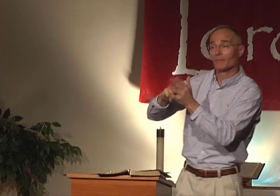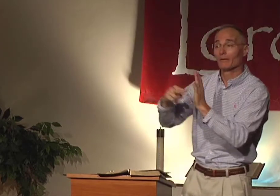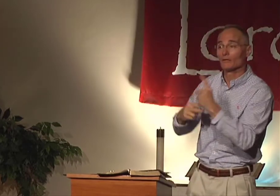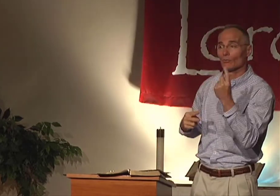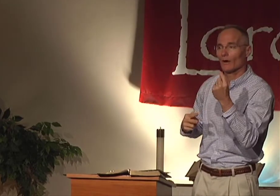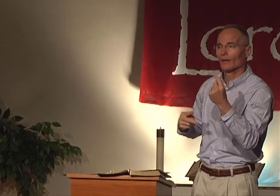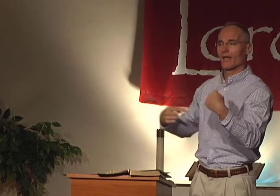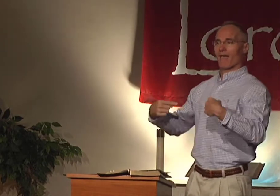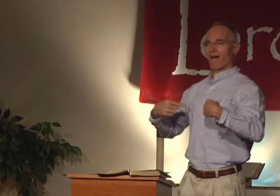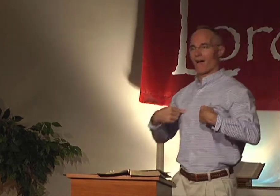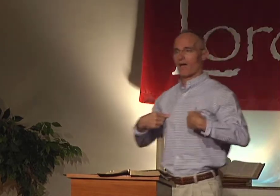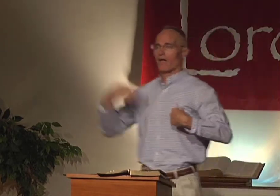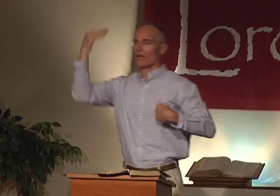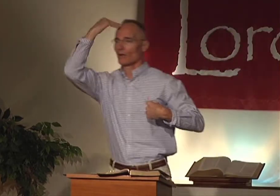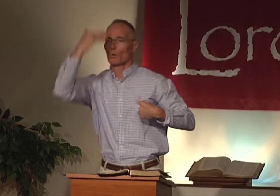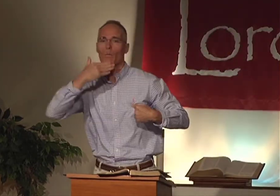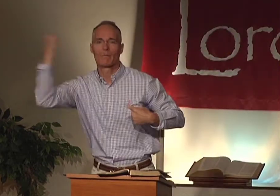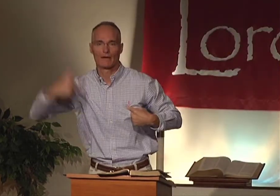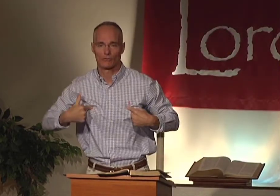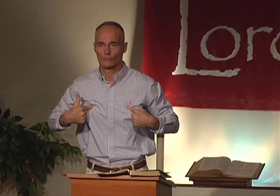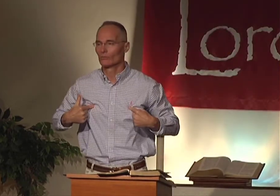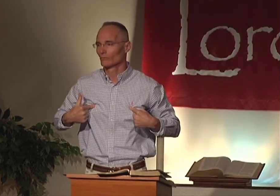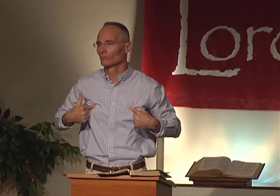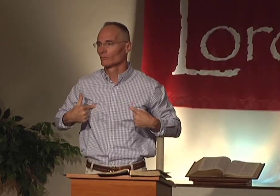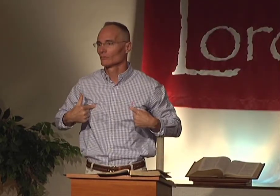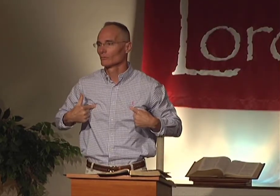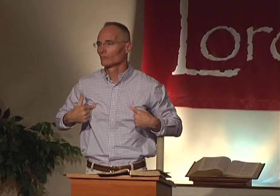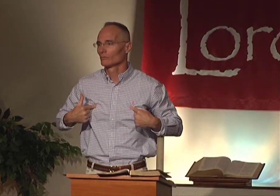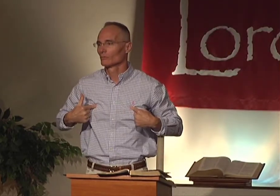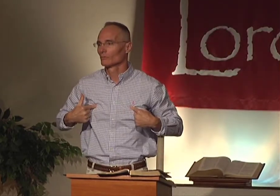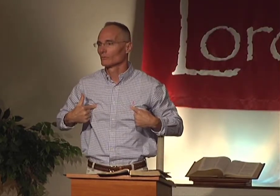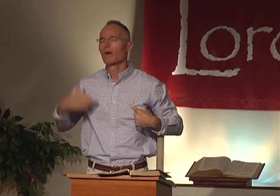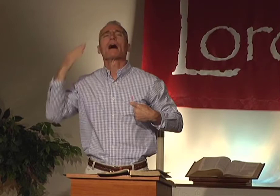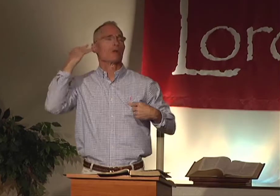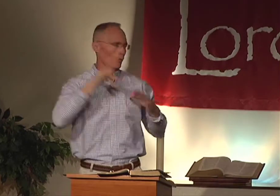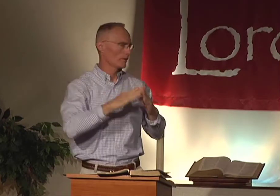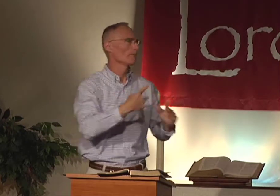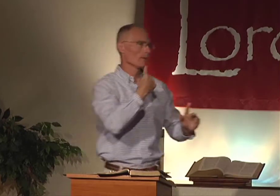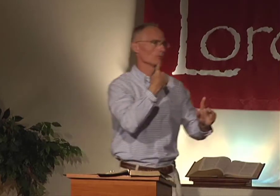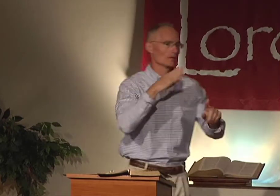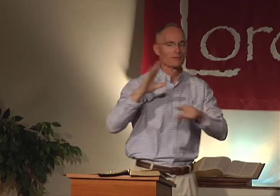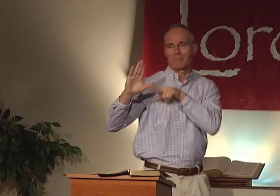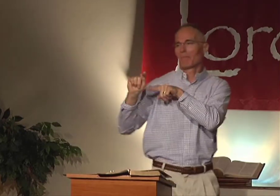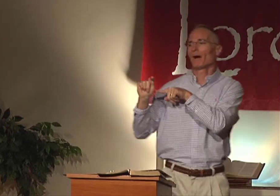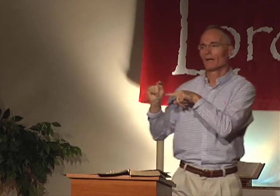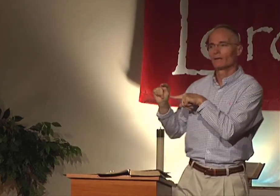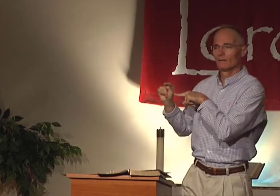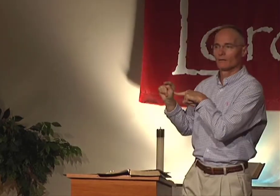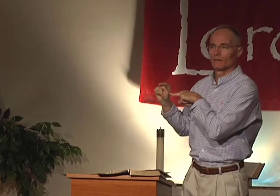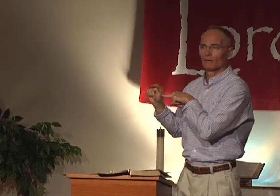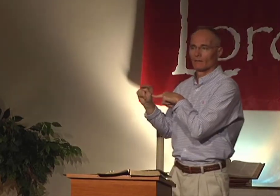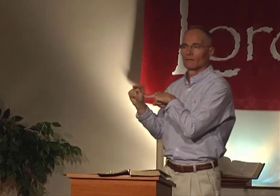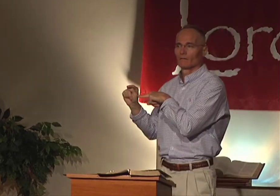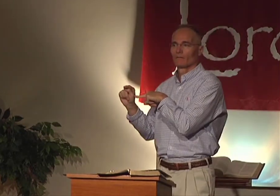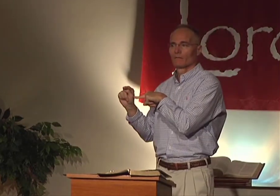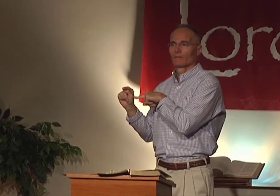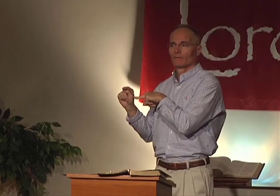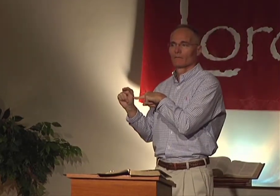that but, and that means I know what's best. I know what the Bible says, but